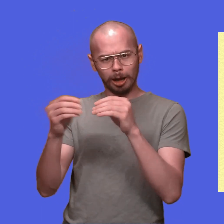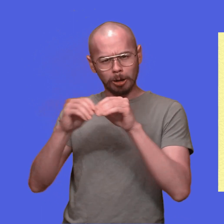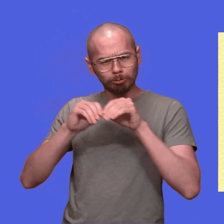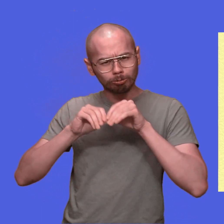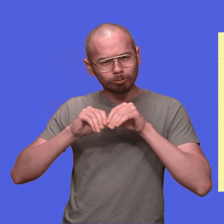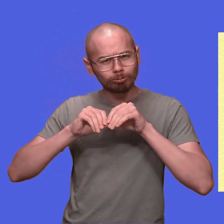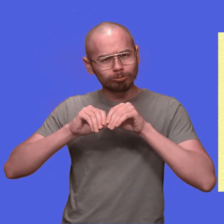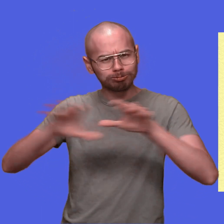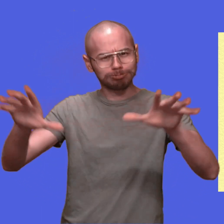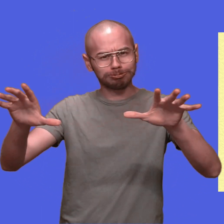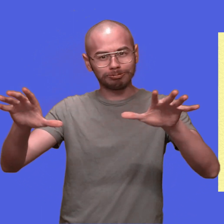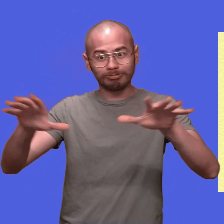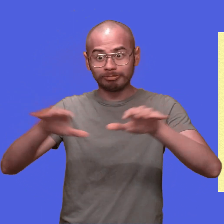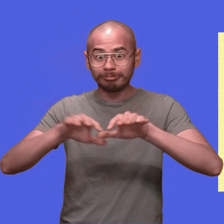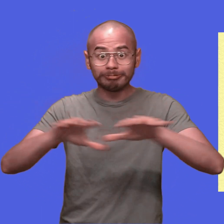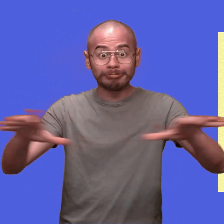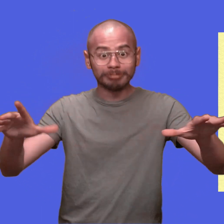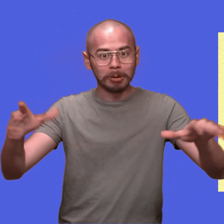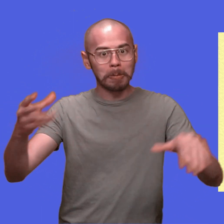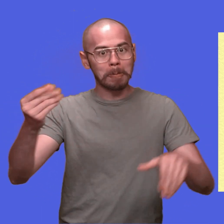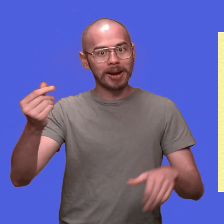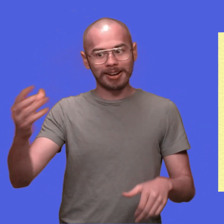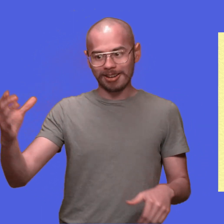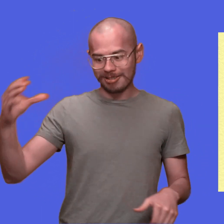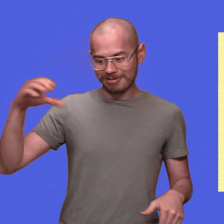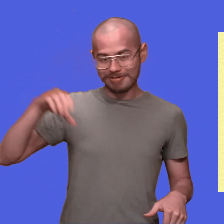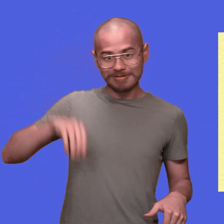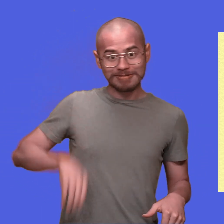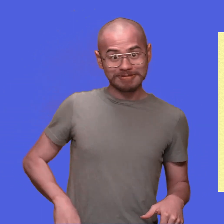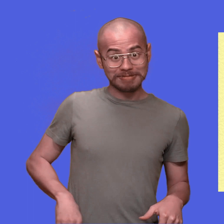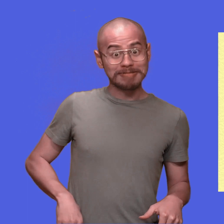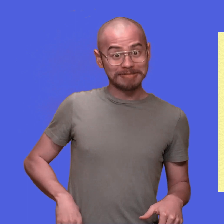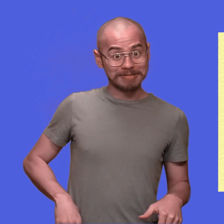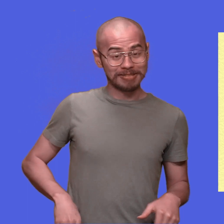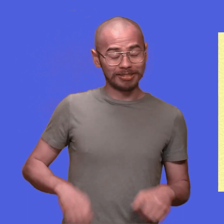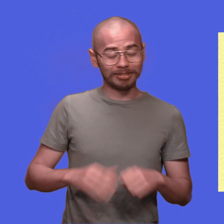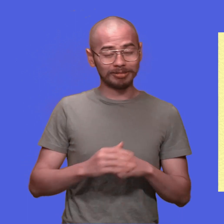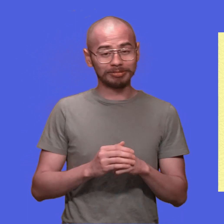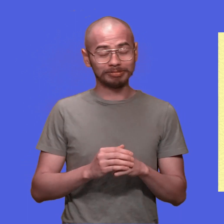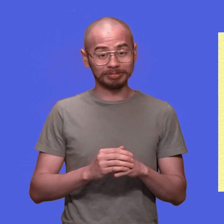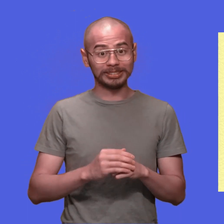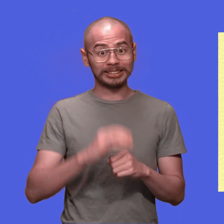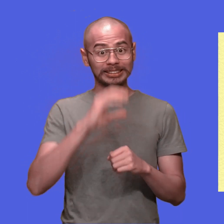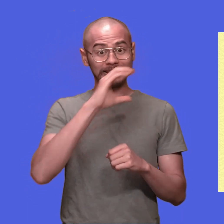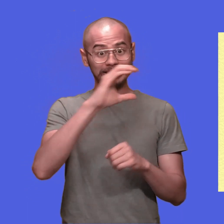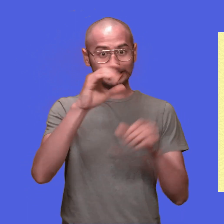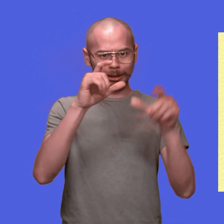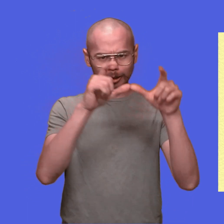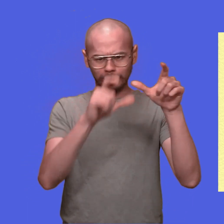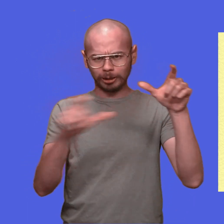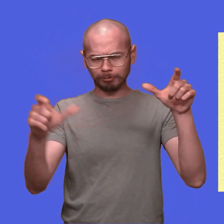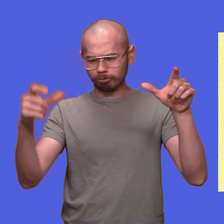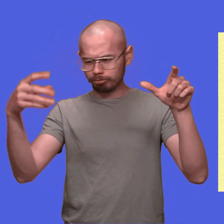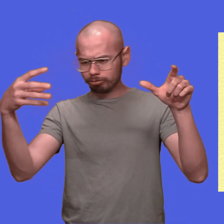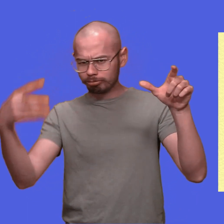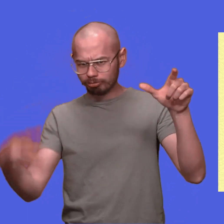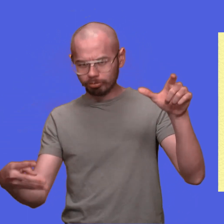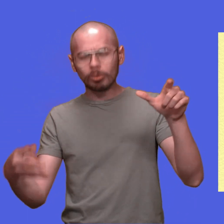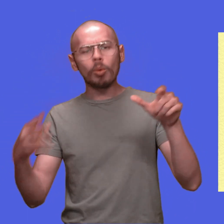the story, modify its structure, share it with others, monetize it through sales, or publish it on online platforms or in